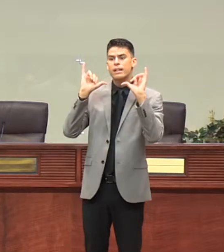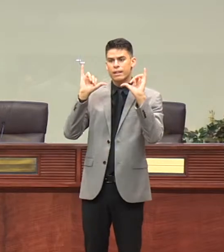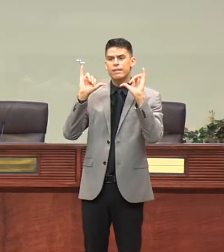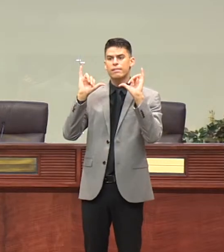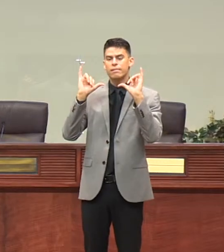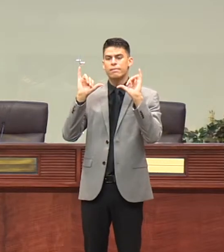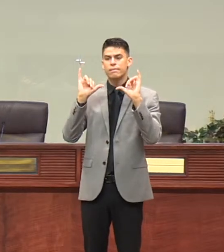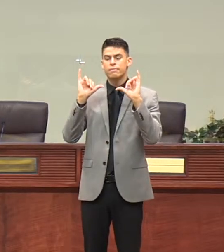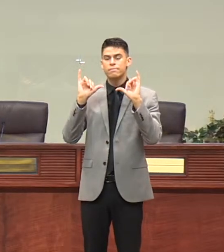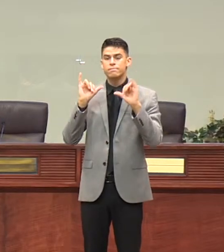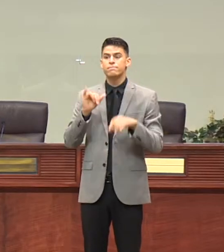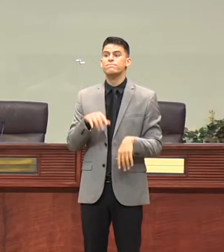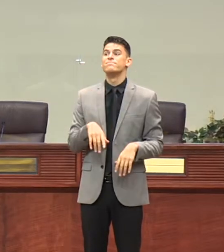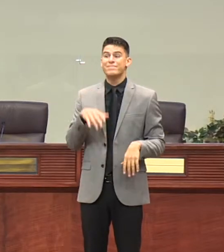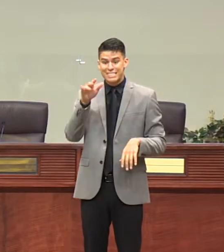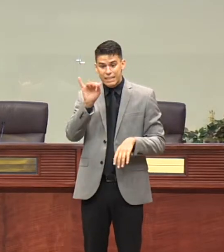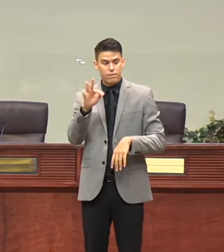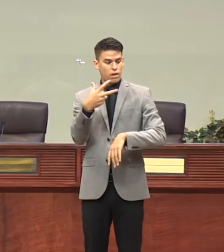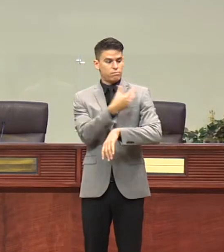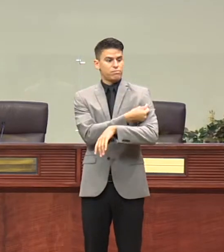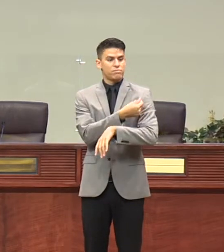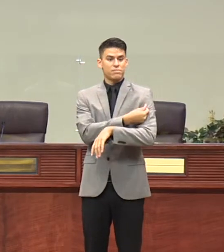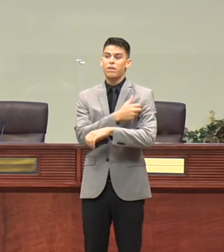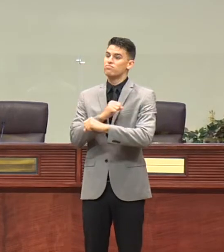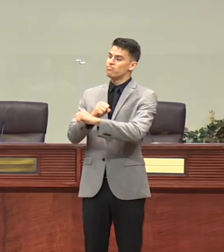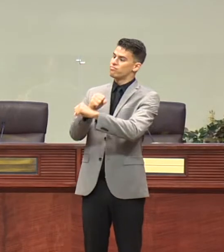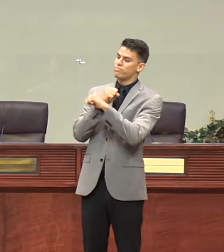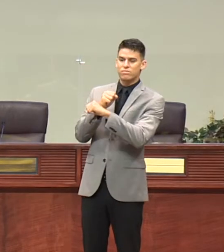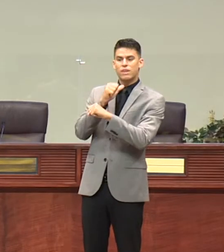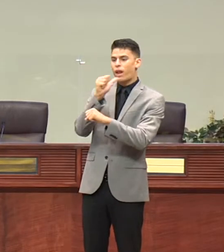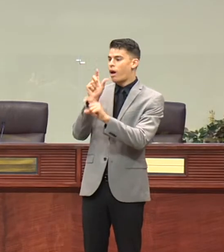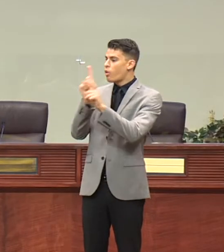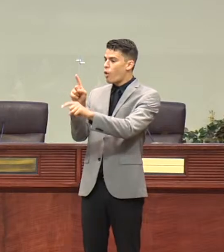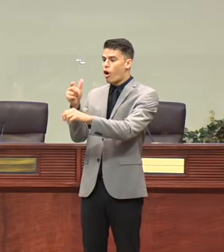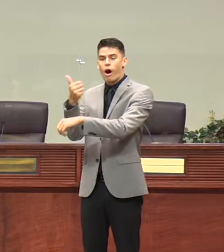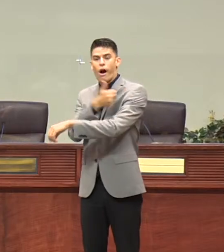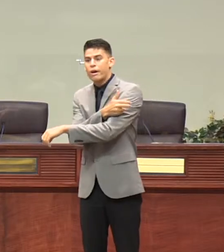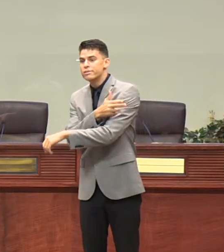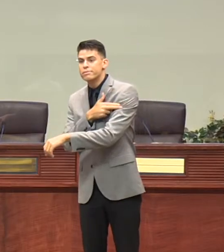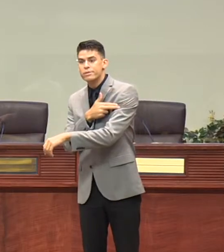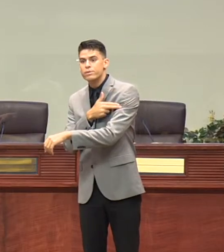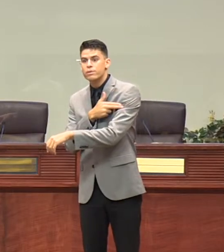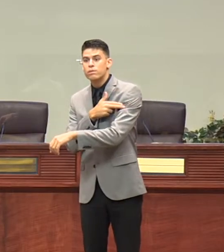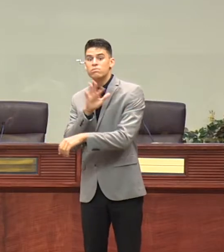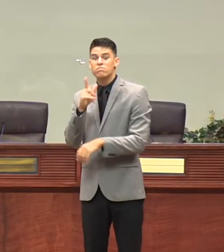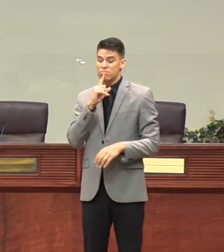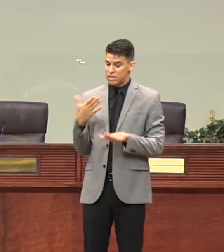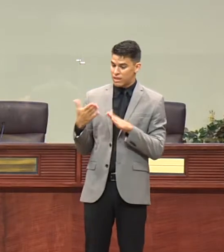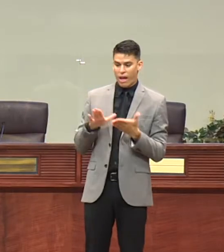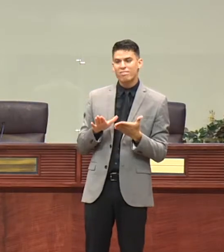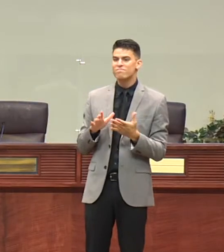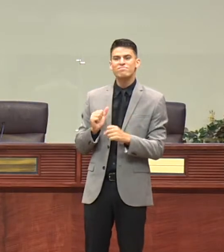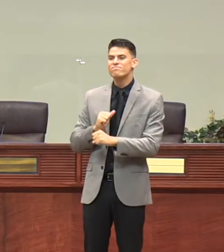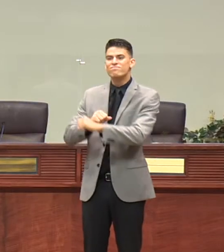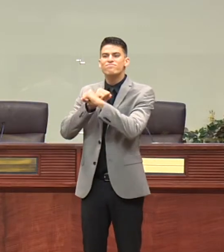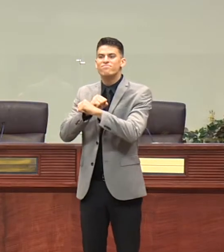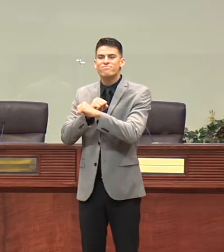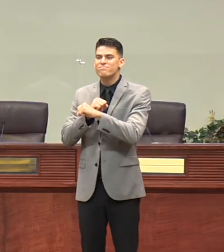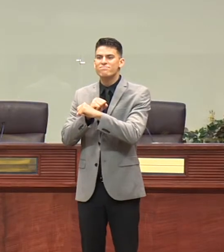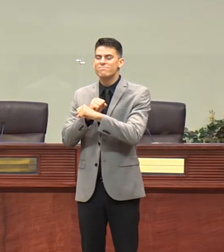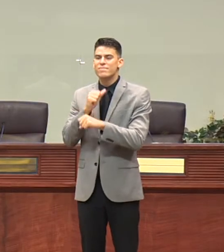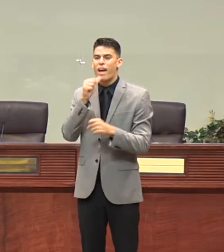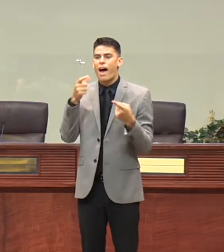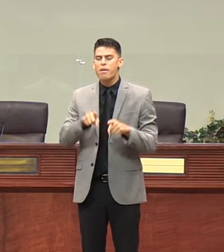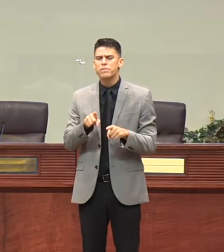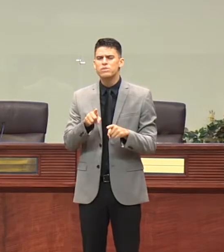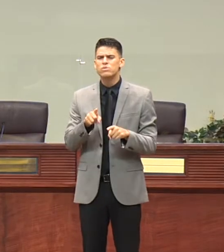getting hospitalized, and the vaccine still protects people from dying. How we know that? Well,